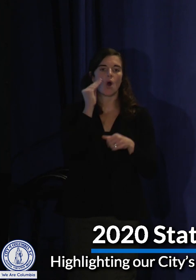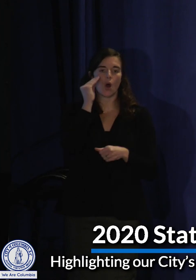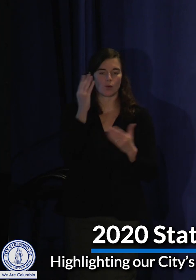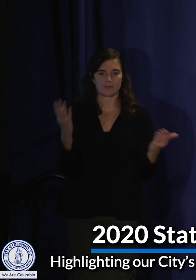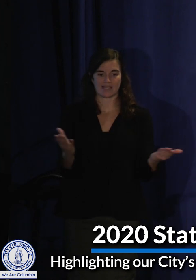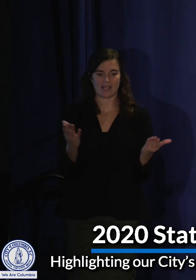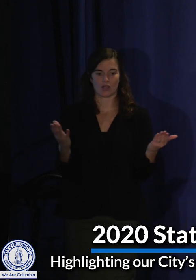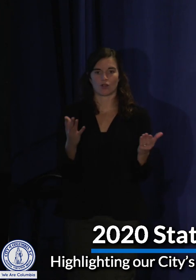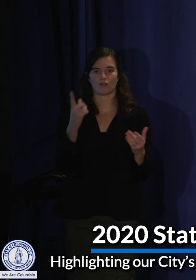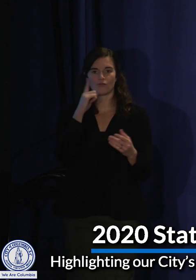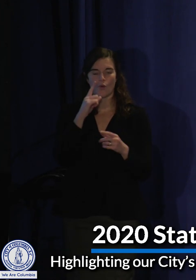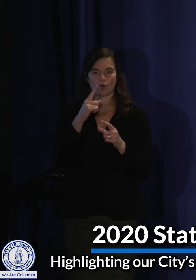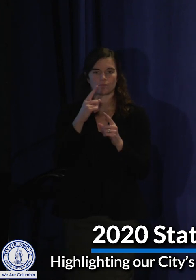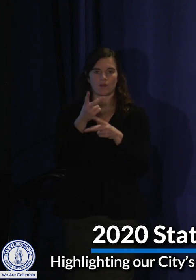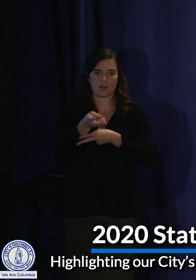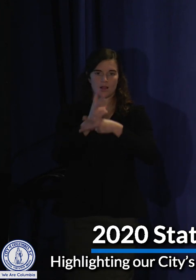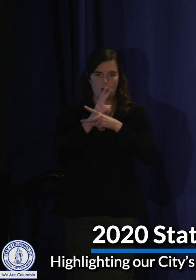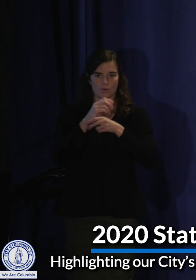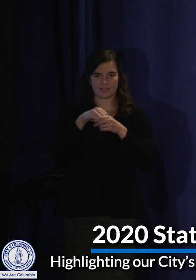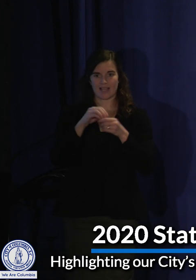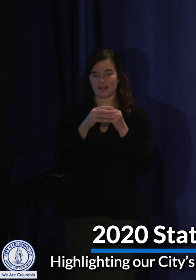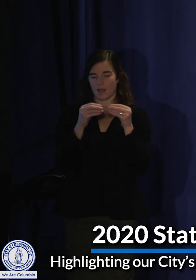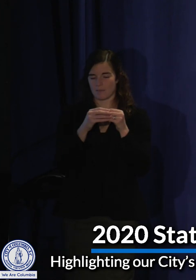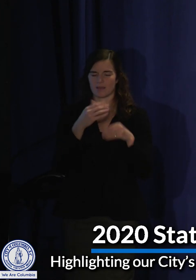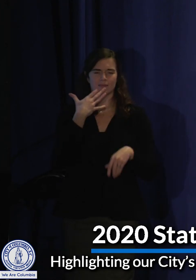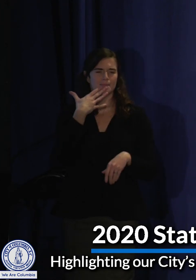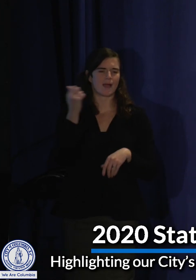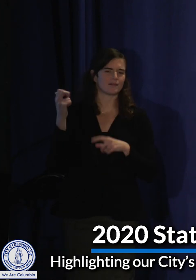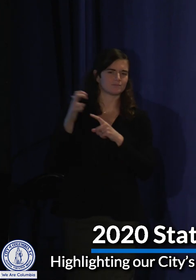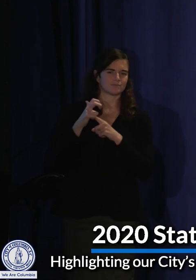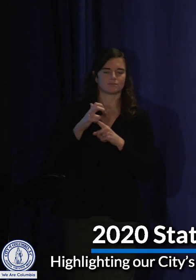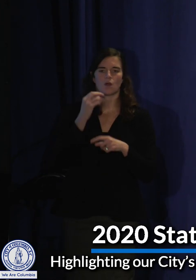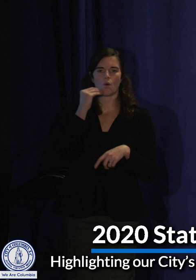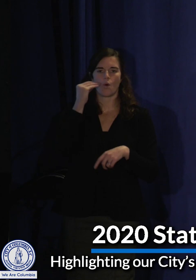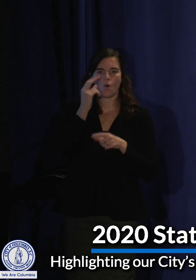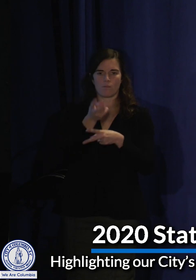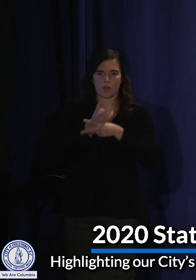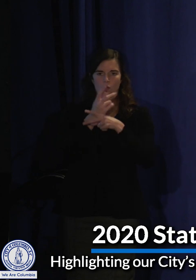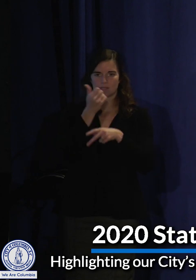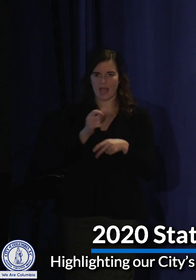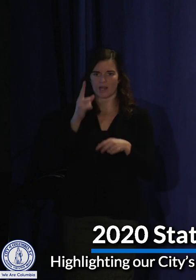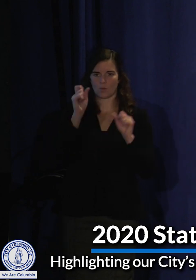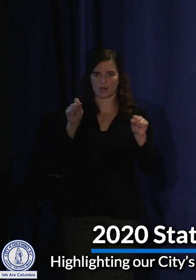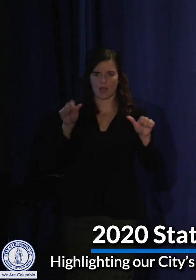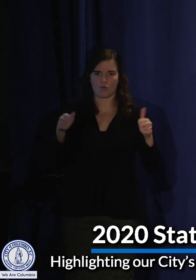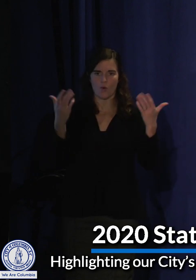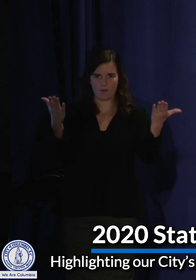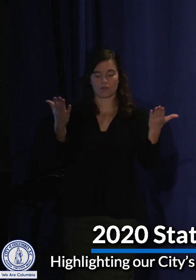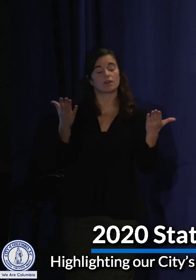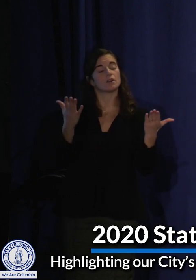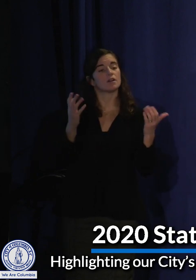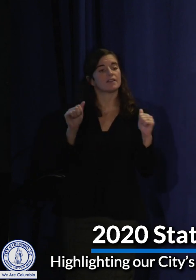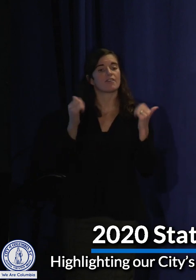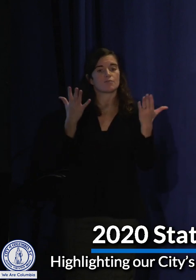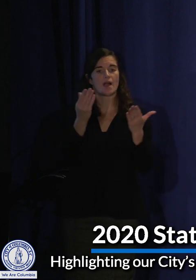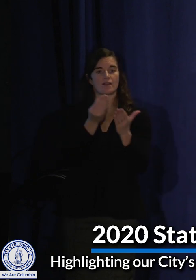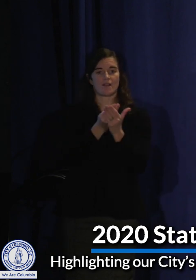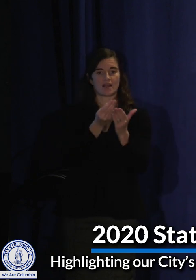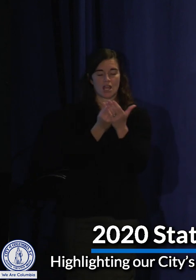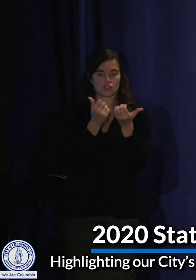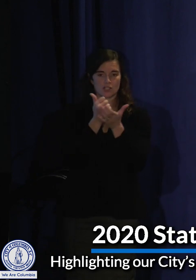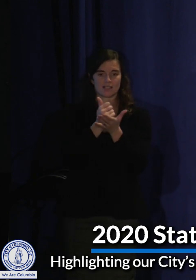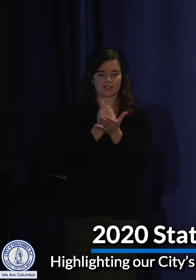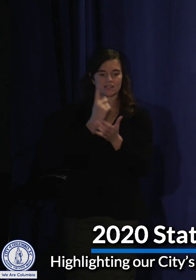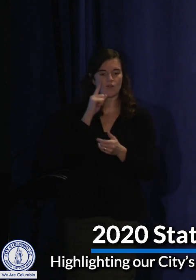city of Columbia this past year, the best home loans that any city can offer. They provided financial assistance to 136